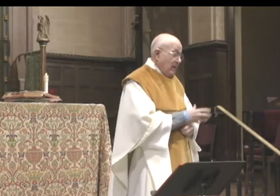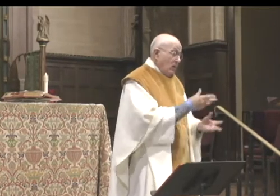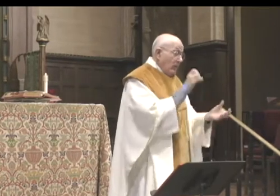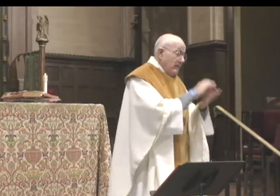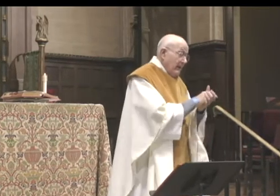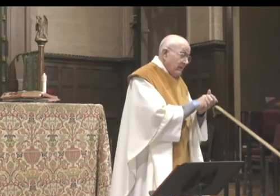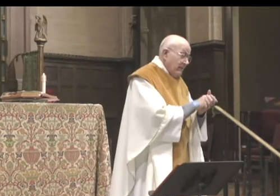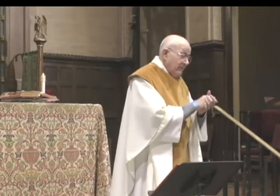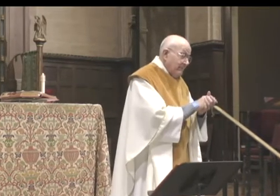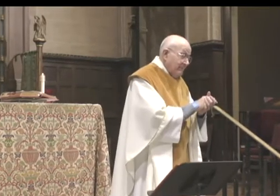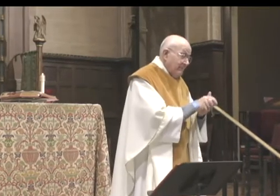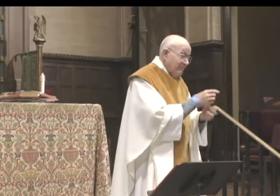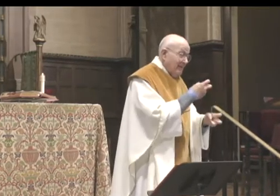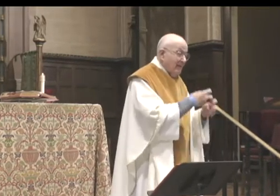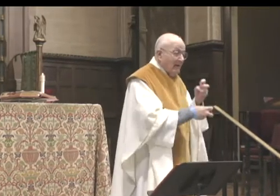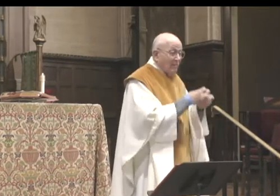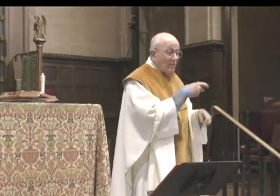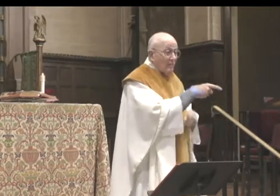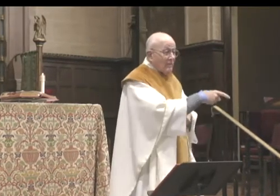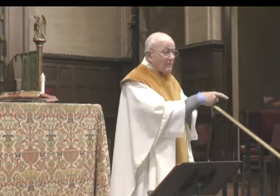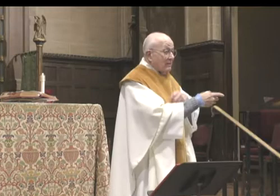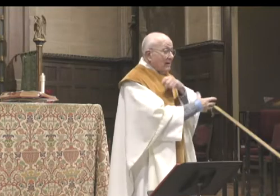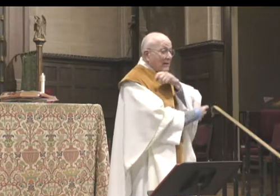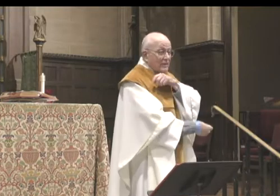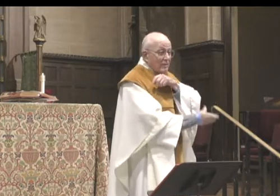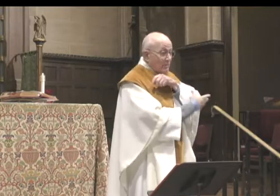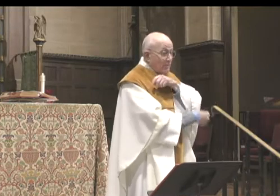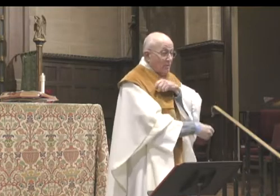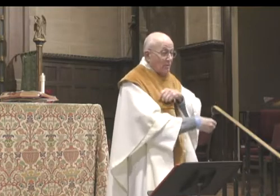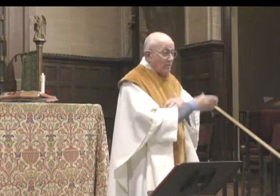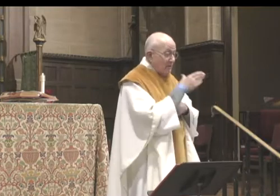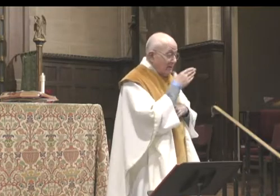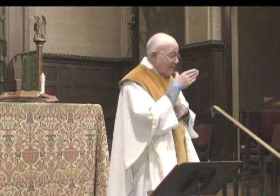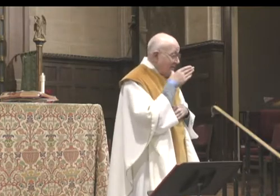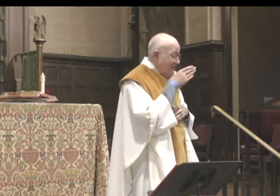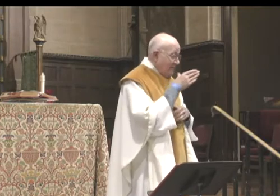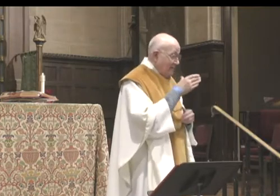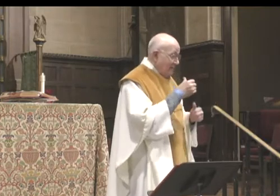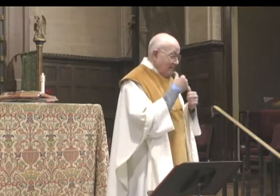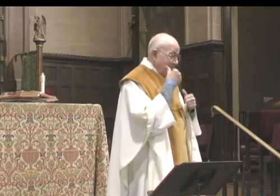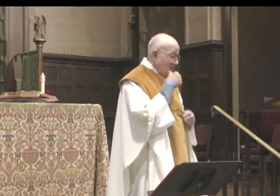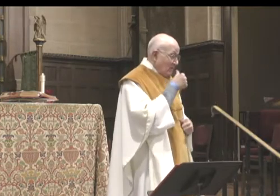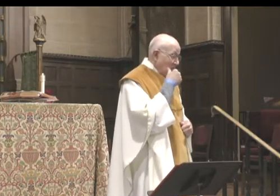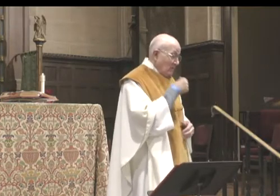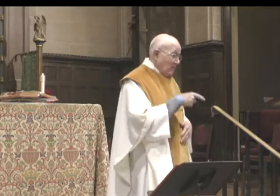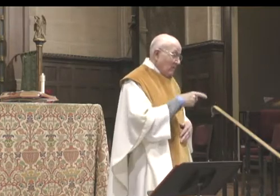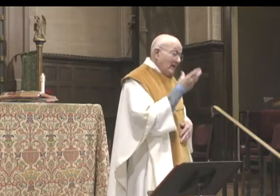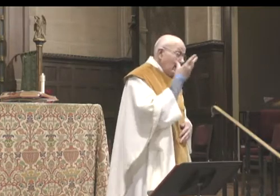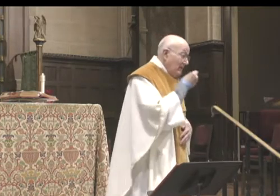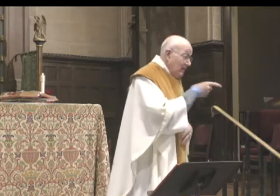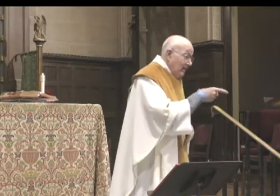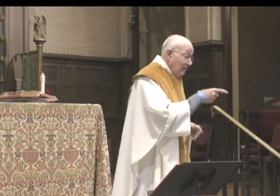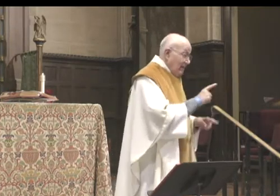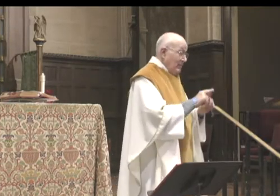girl. Wanted to marry her. But there was a problem. She was a poor farmer's